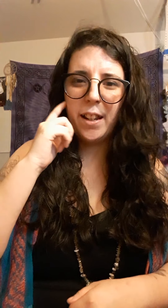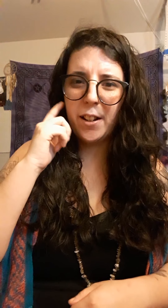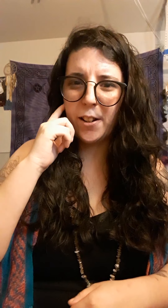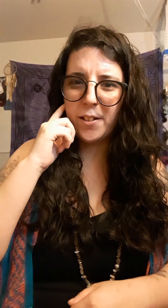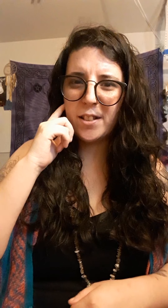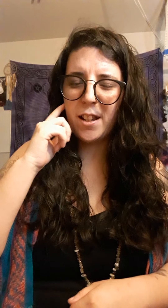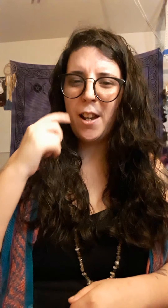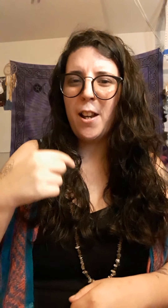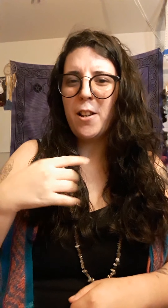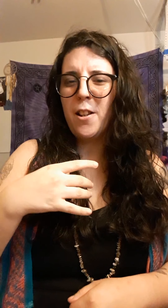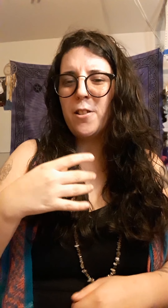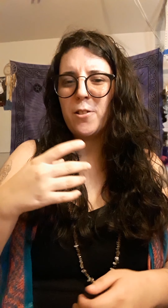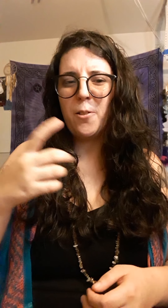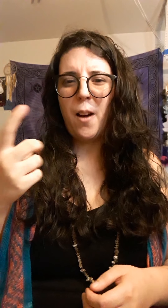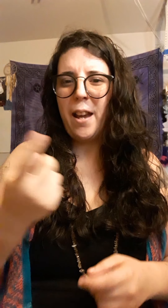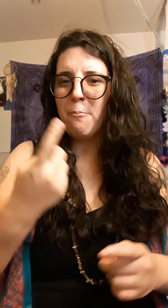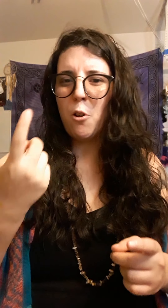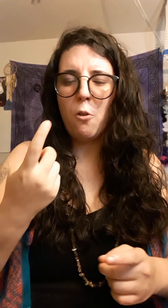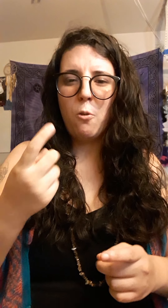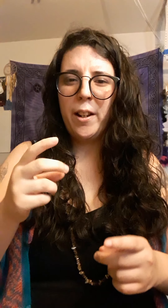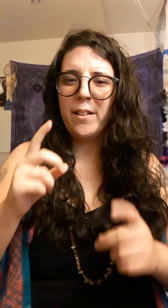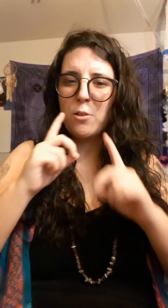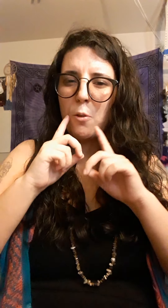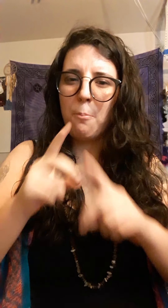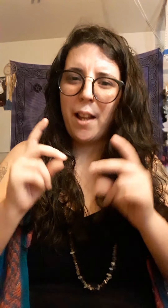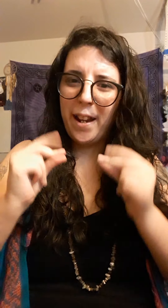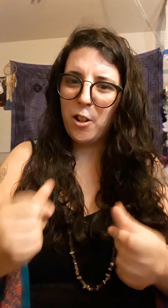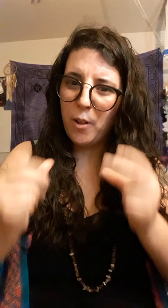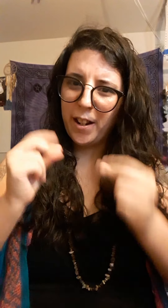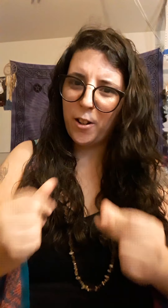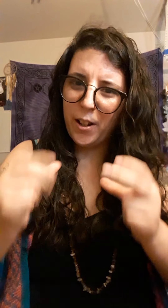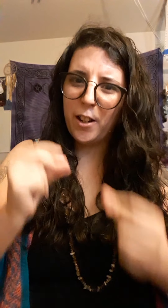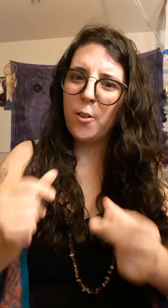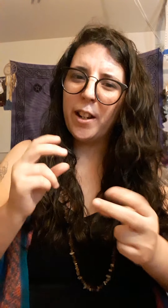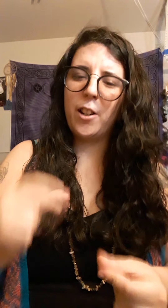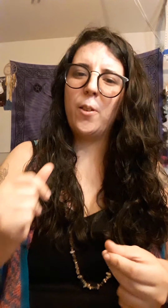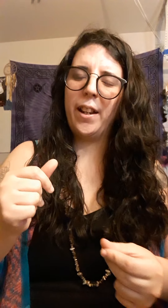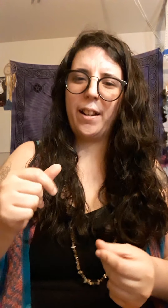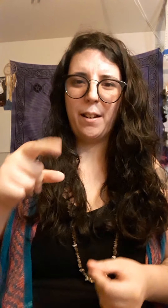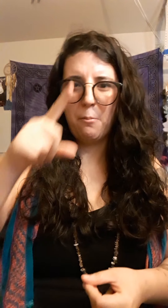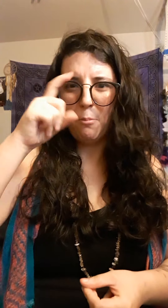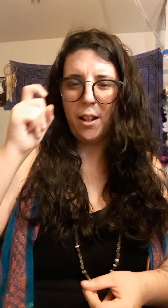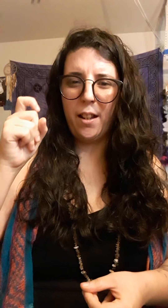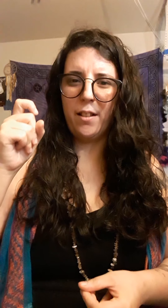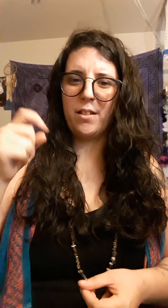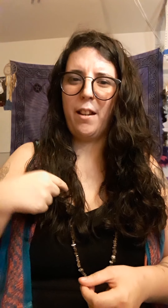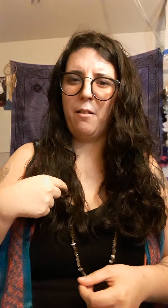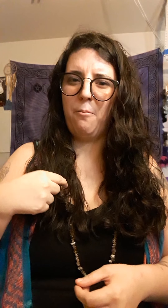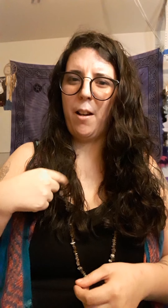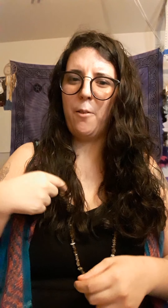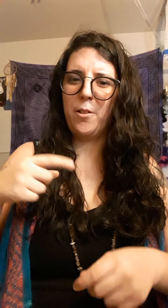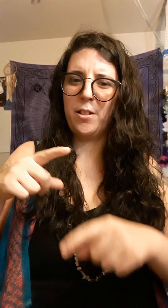ears, so I'm always replying quick, quick, quick, quick, because I was